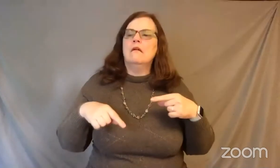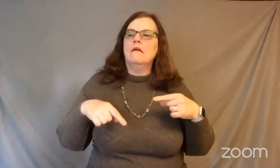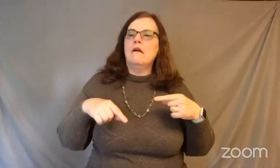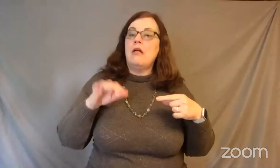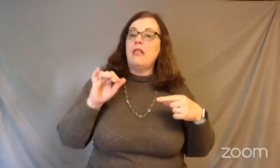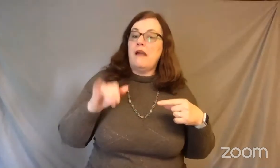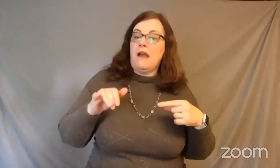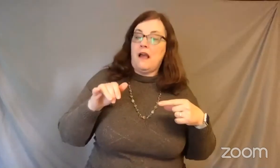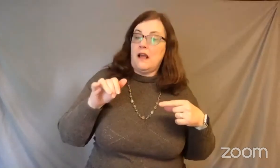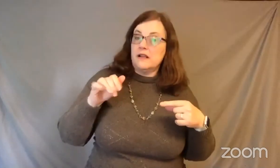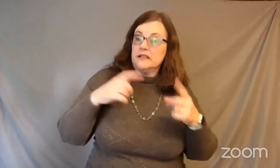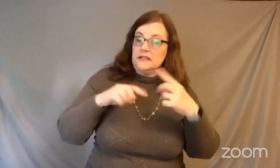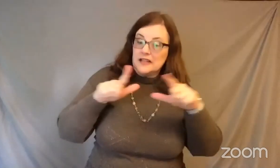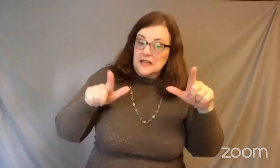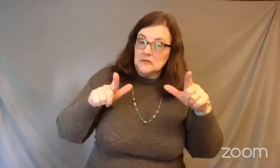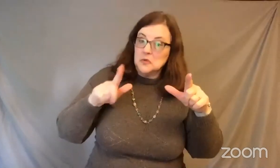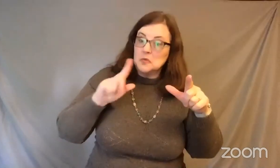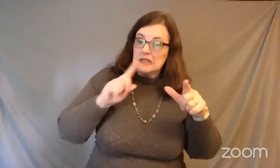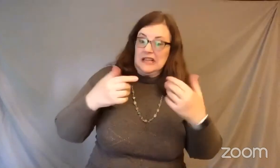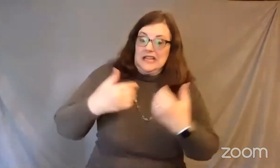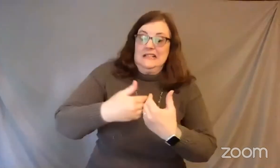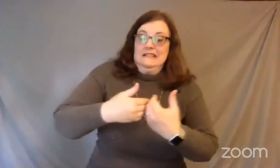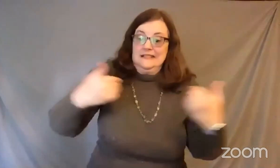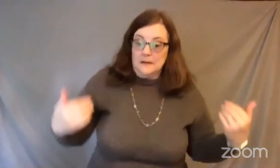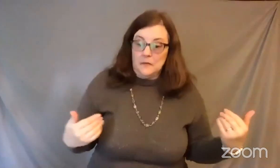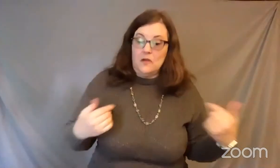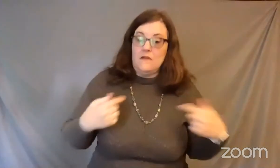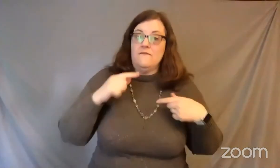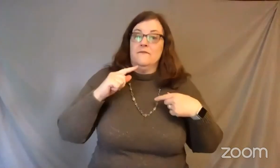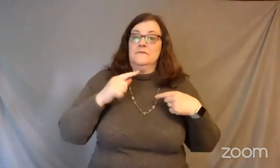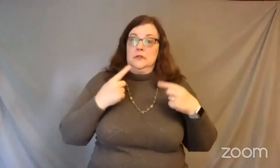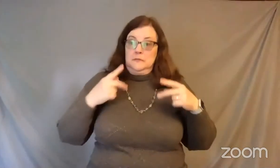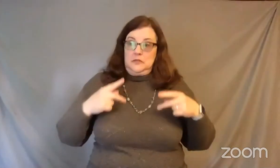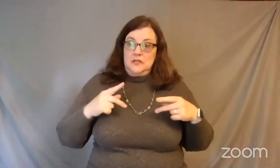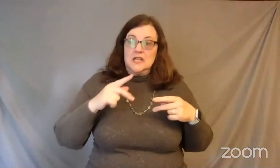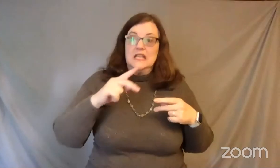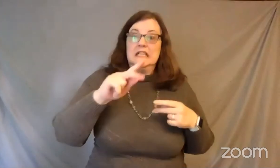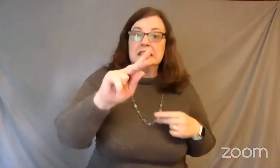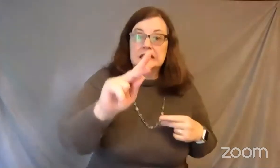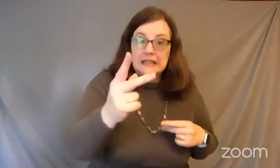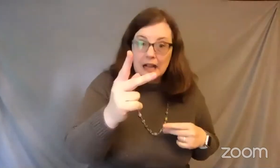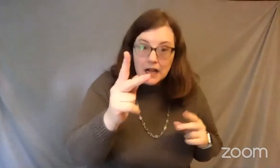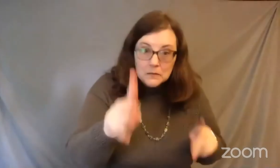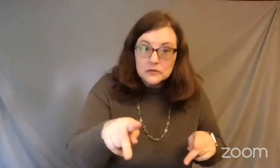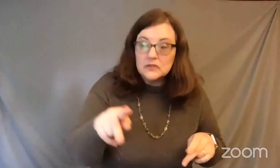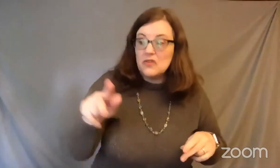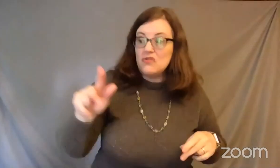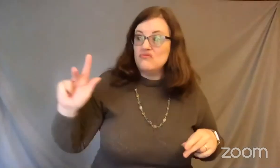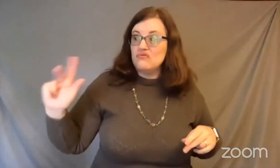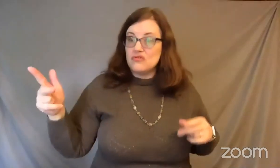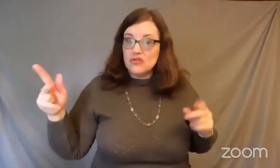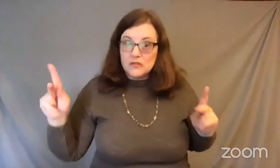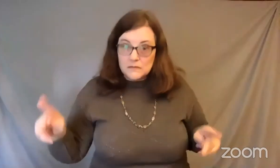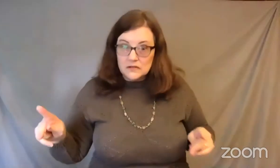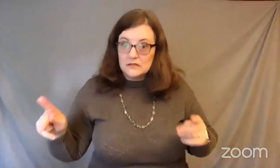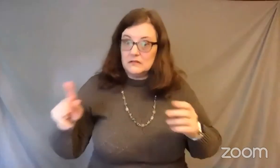There are even amongst researchers who accept that pointing is used as a pronominal system in